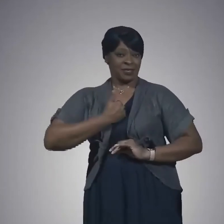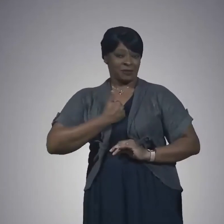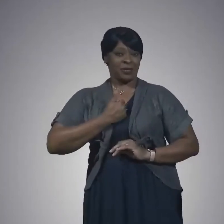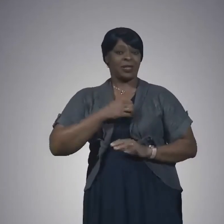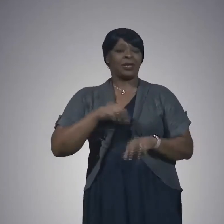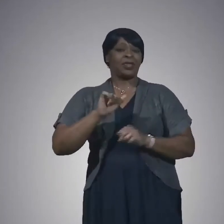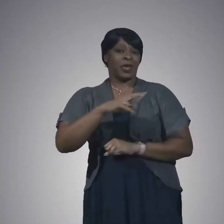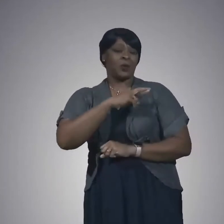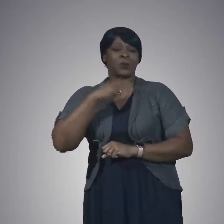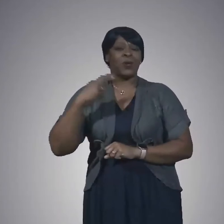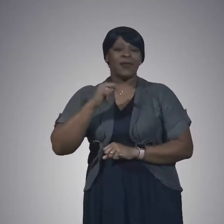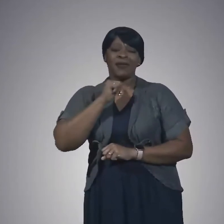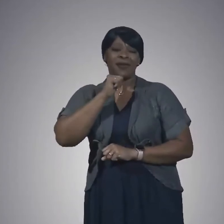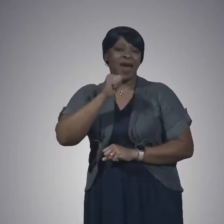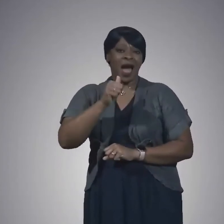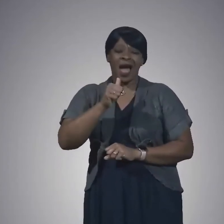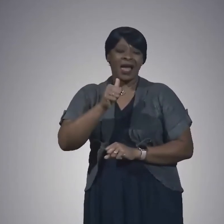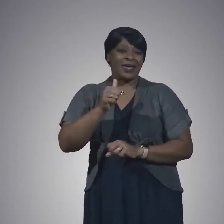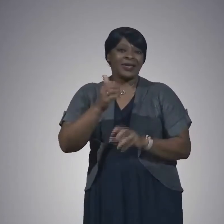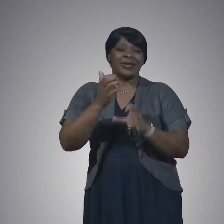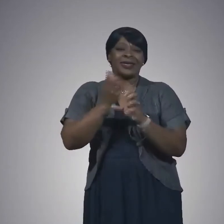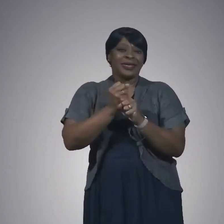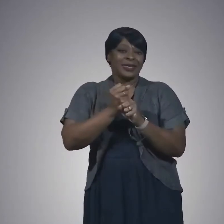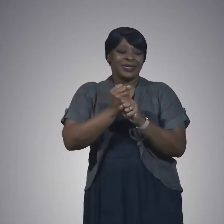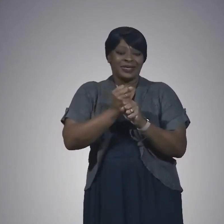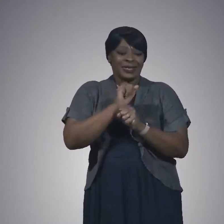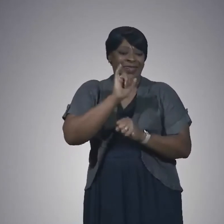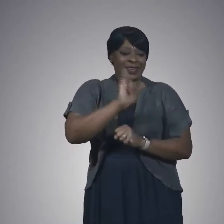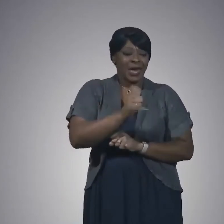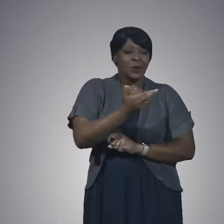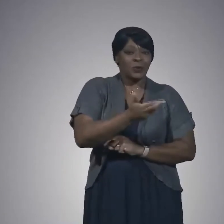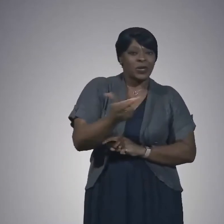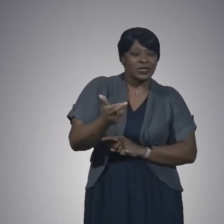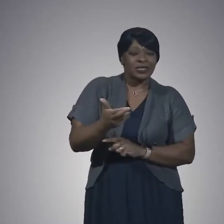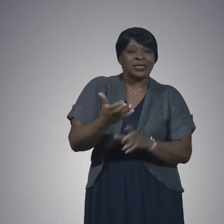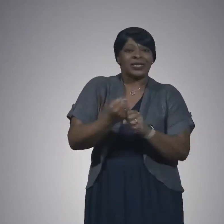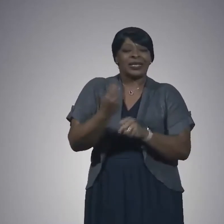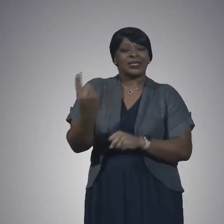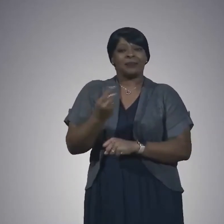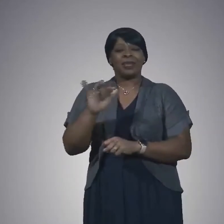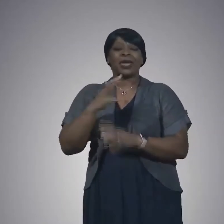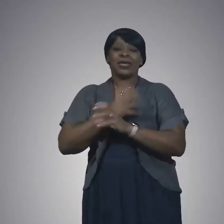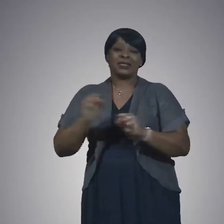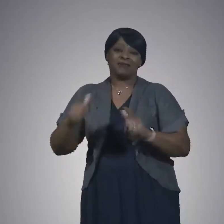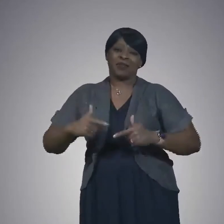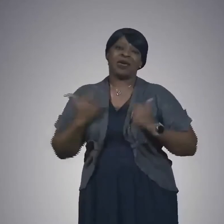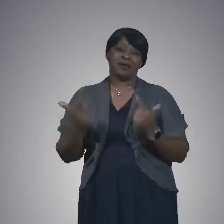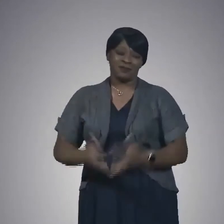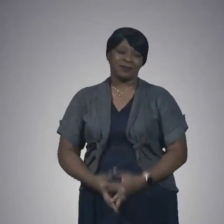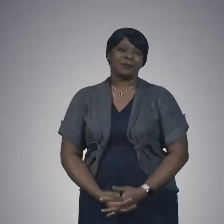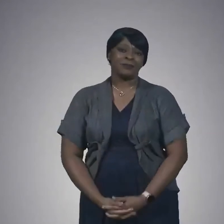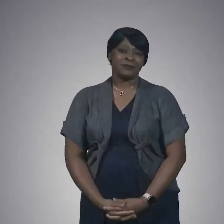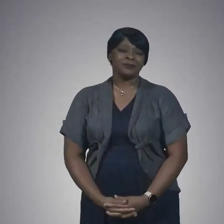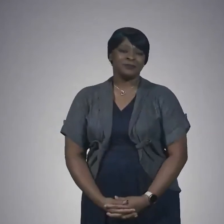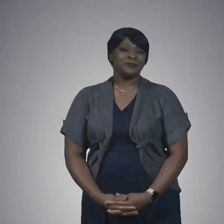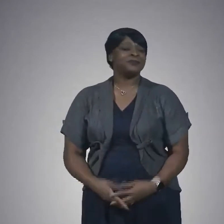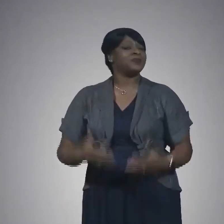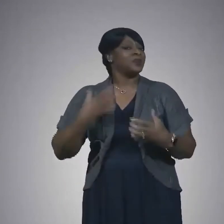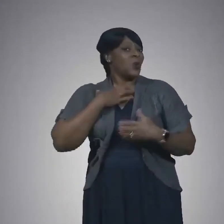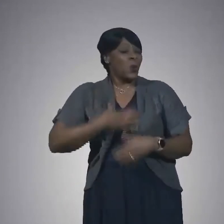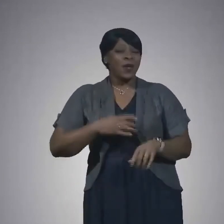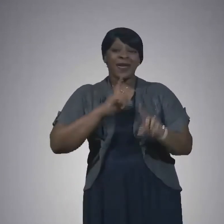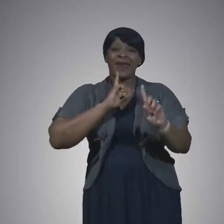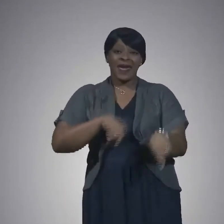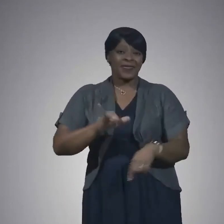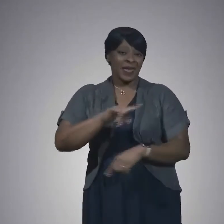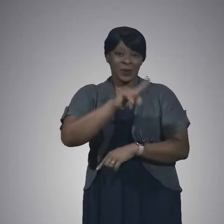risk not to reach into that toolbox and pull out something that could save their lives. I wish I could answer